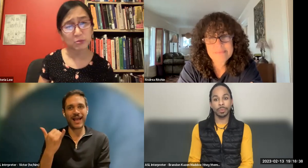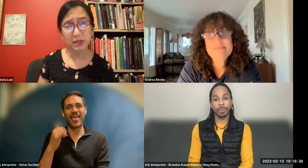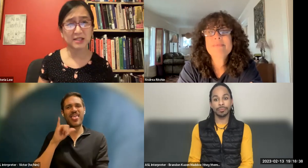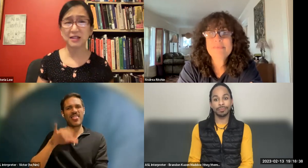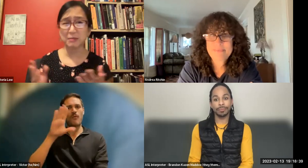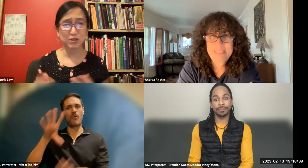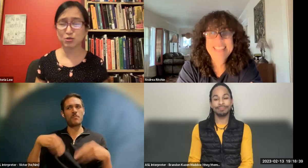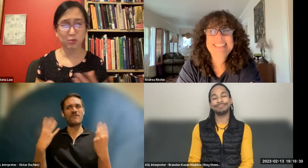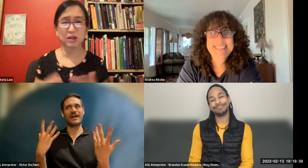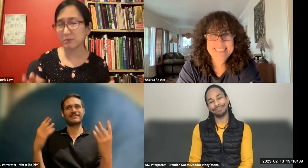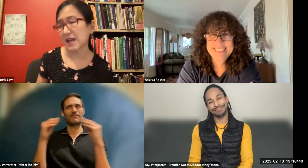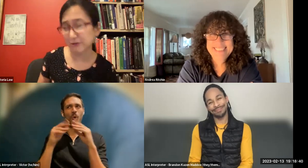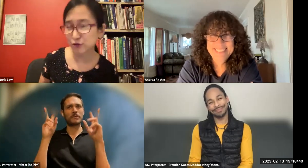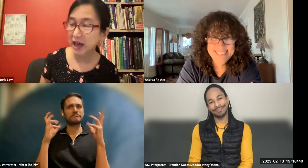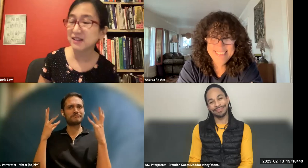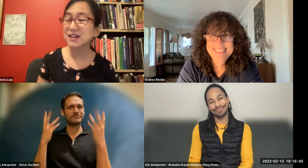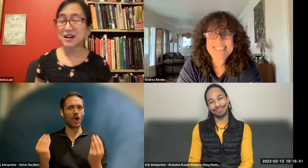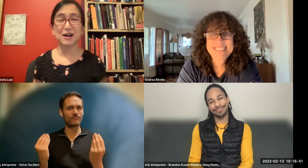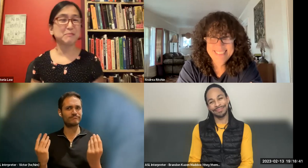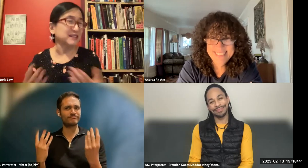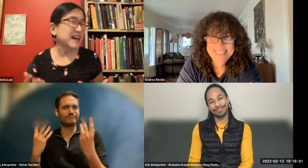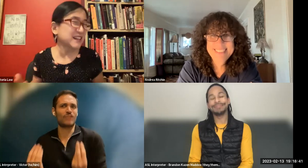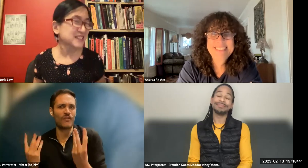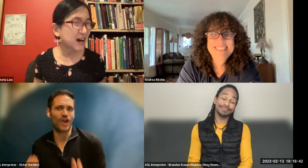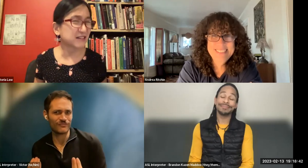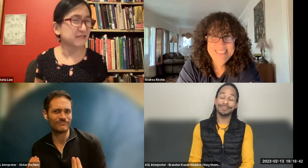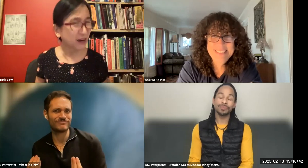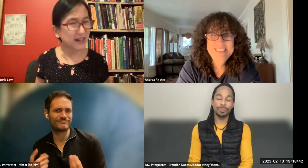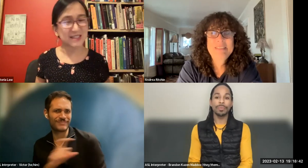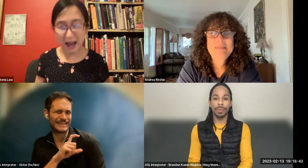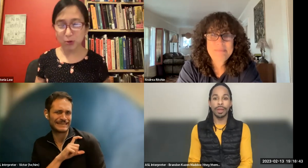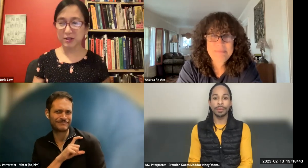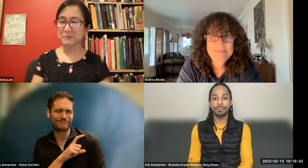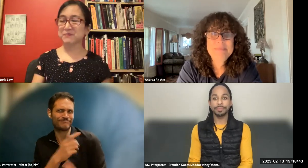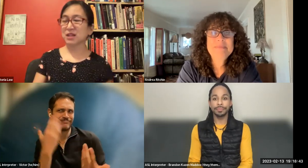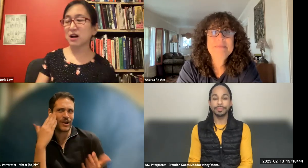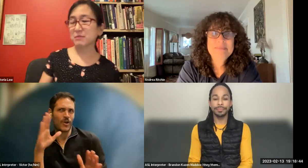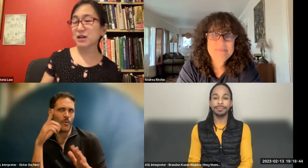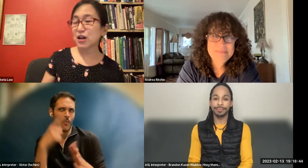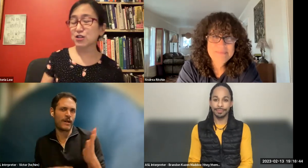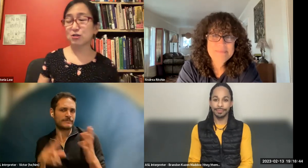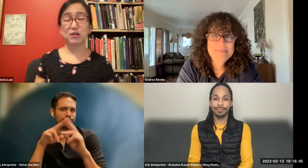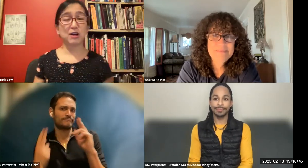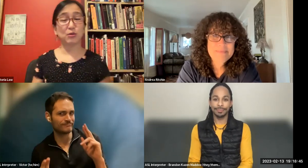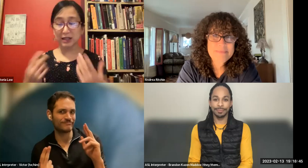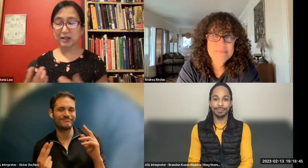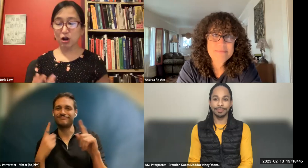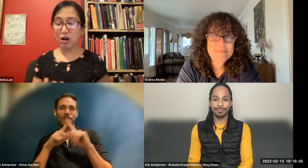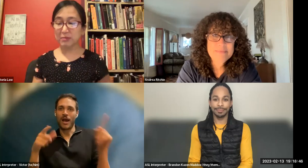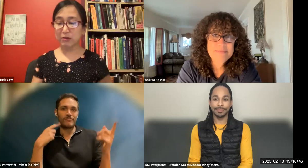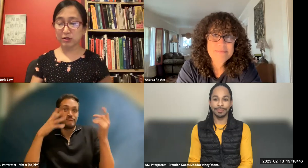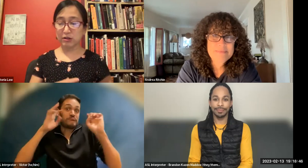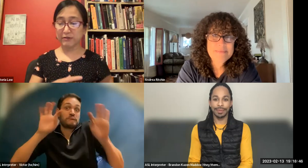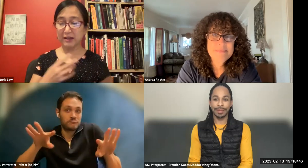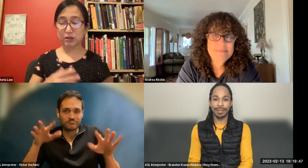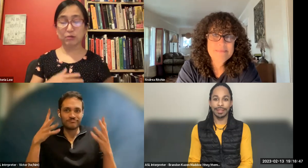softer policing. I'm not sure what comes after that, but let us not find out. So, you know, Leah